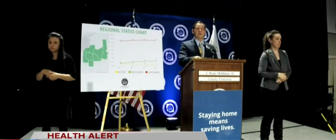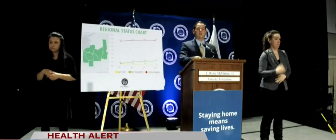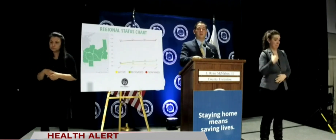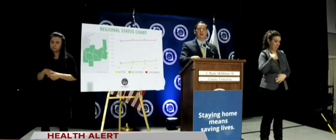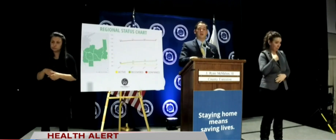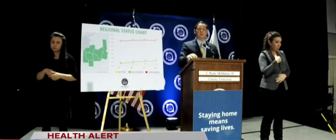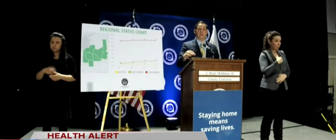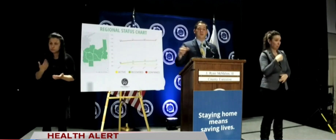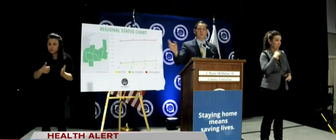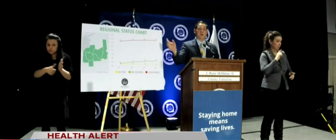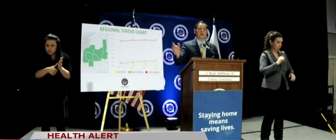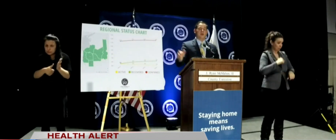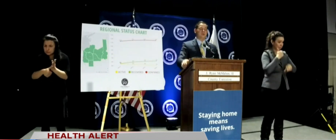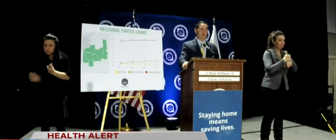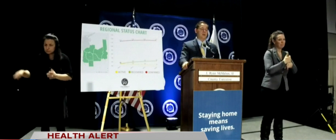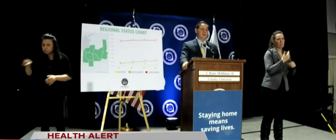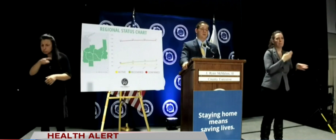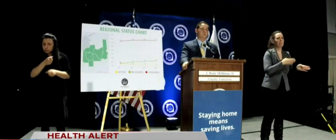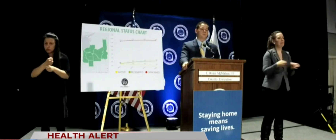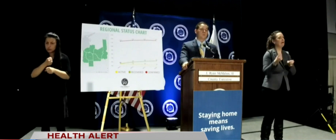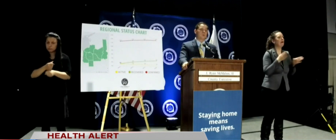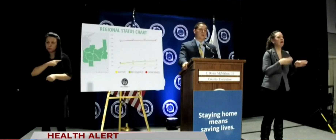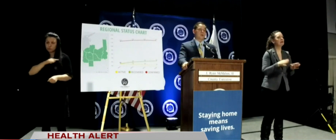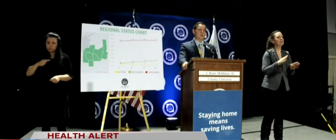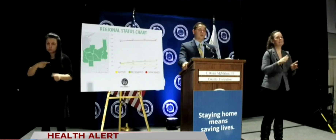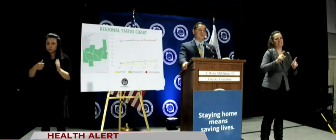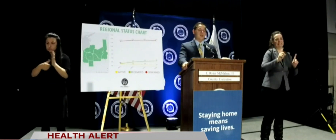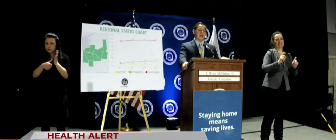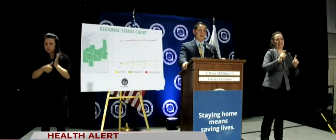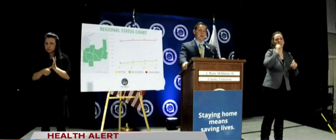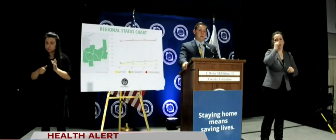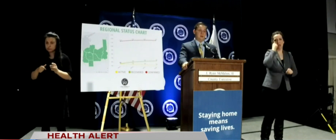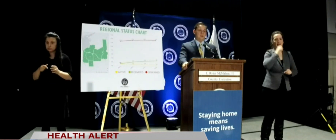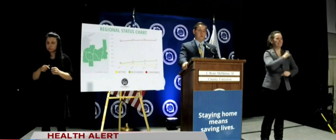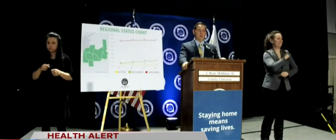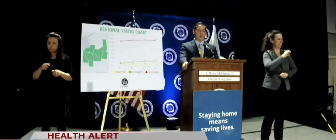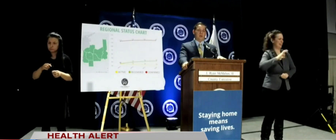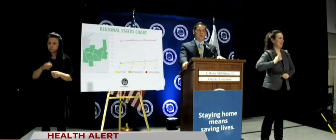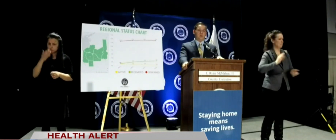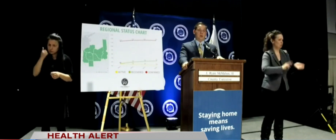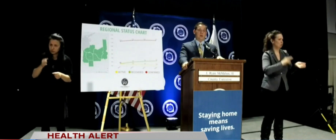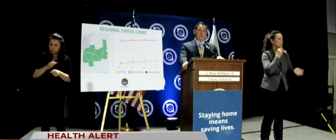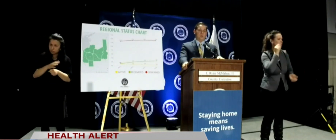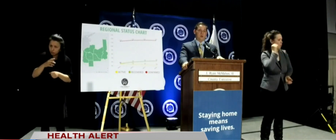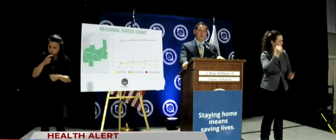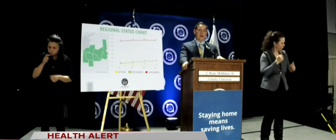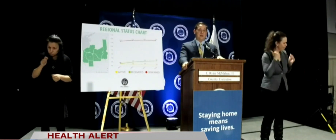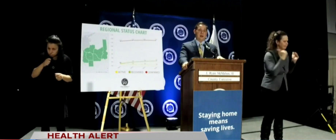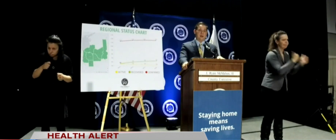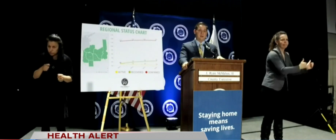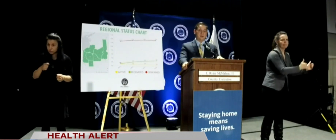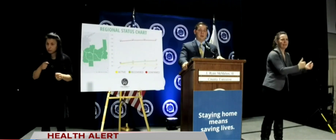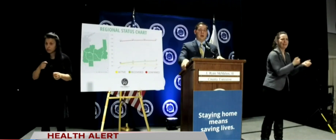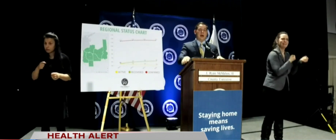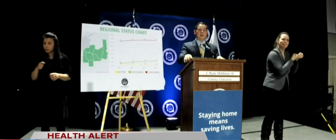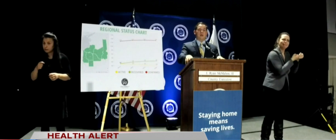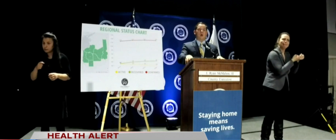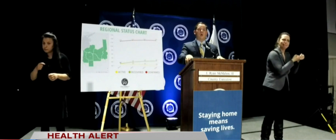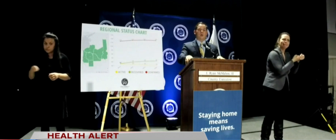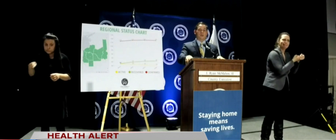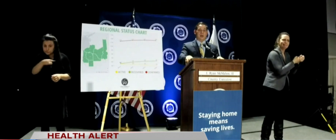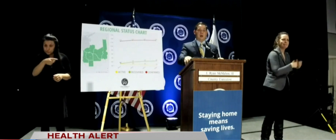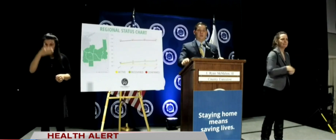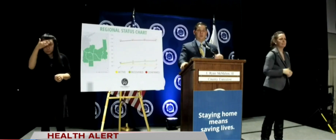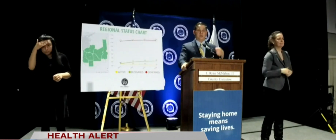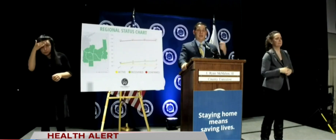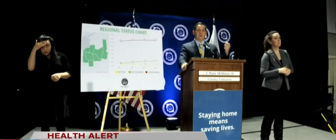if you're asymptomatic, you can potentially spread this. The state has put regulatory guidelines on the